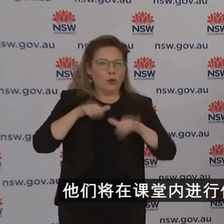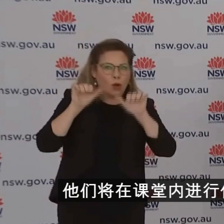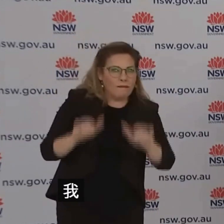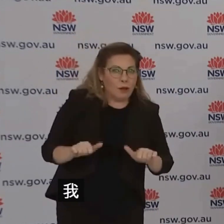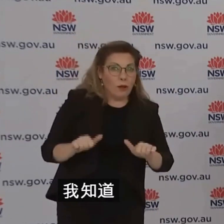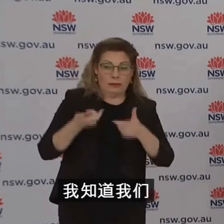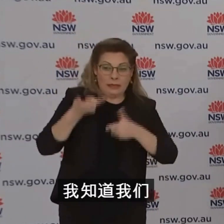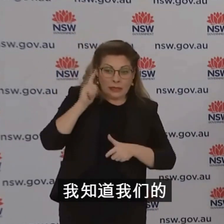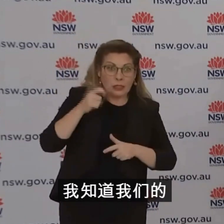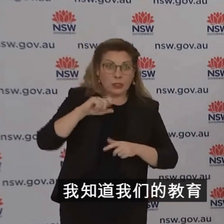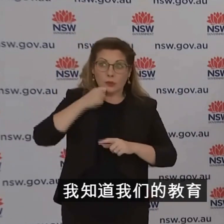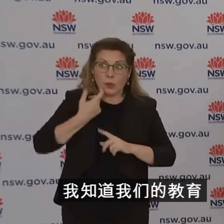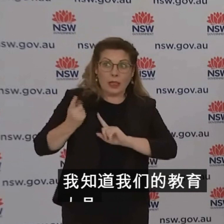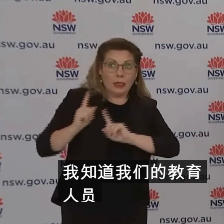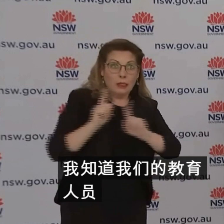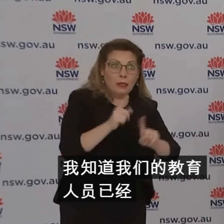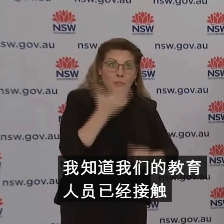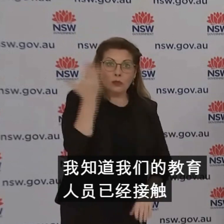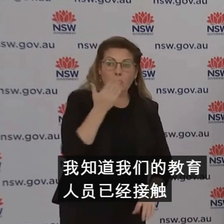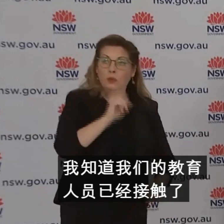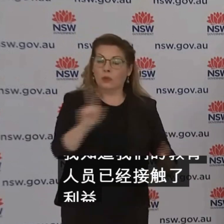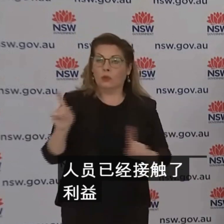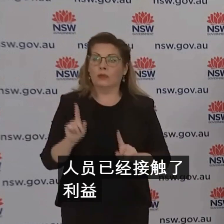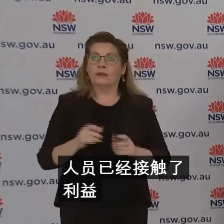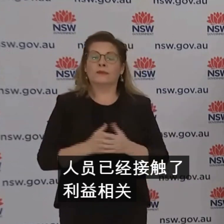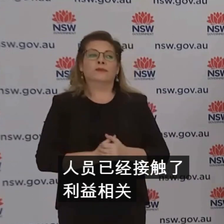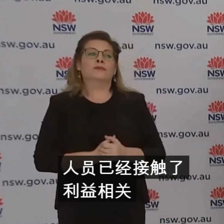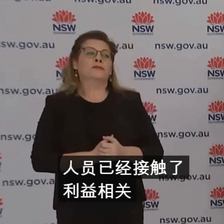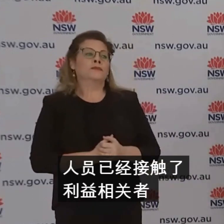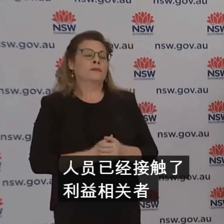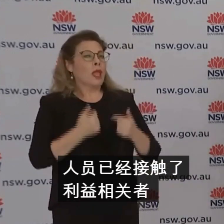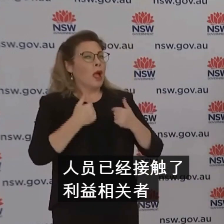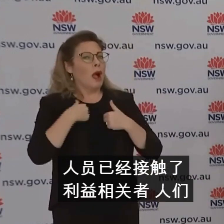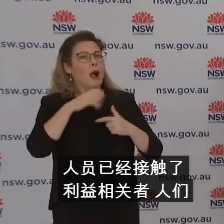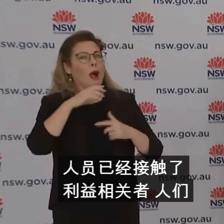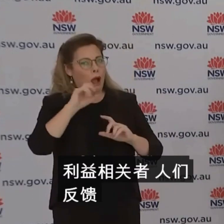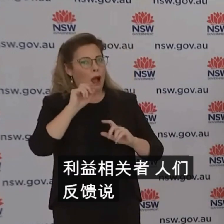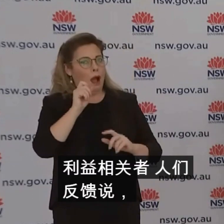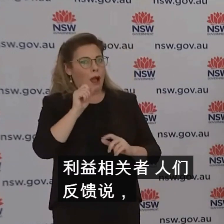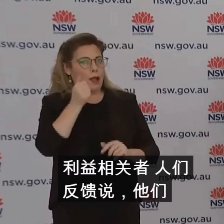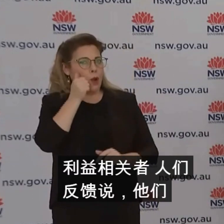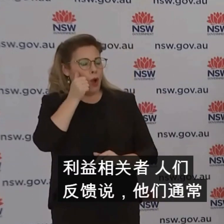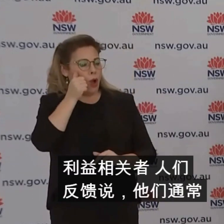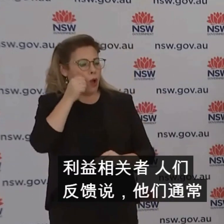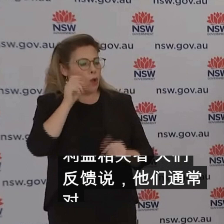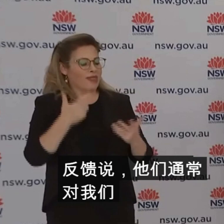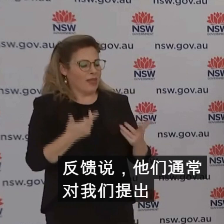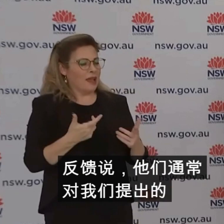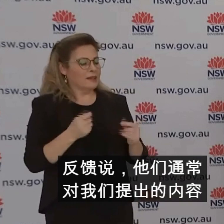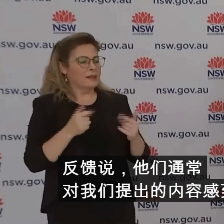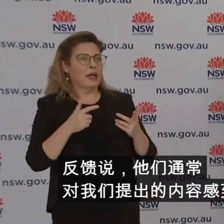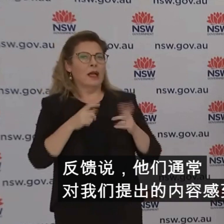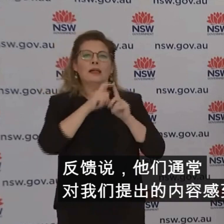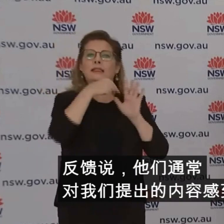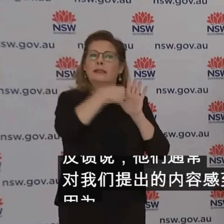classrooms? How small will it be? Look, I understand that our education people have already reached out to stakeholders, and generally people have reported back that they're generally comfortable